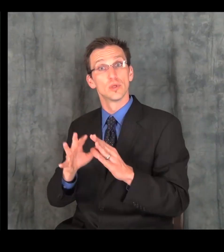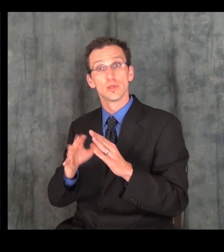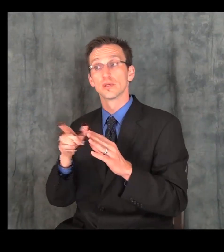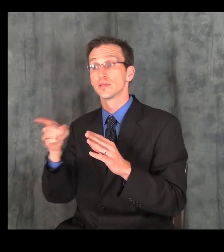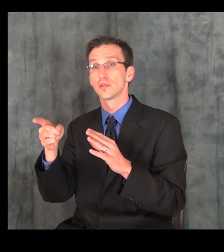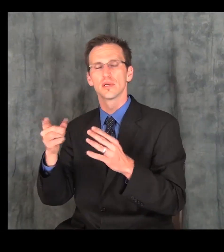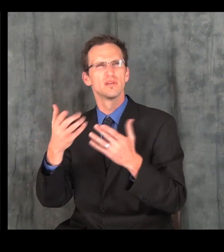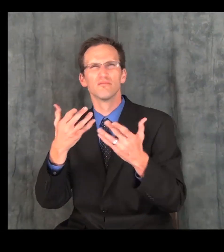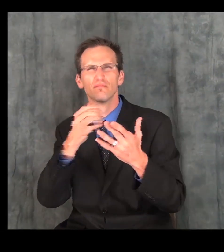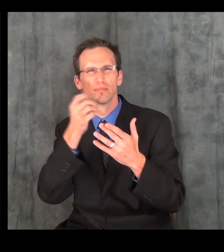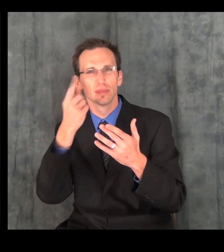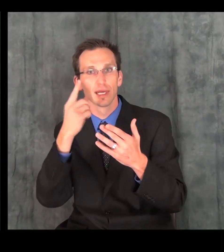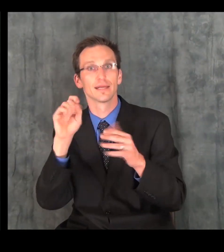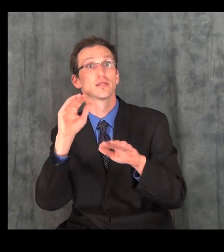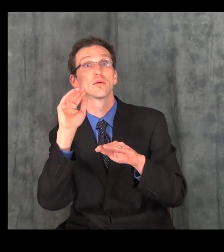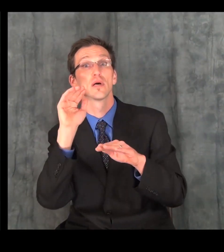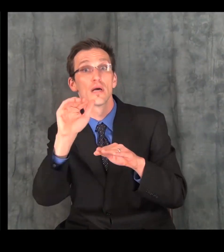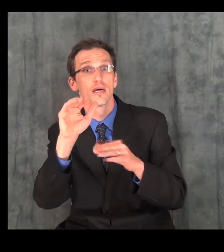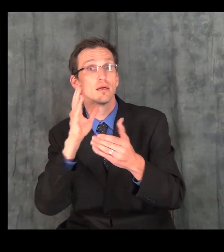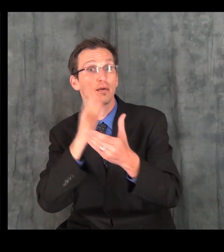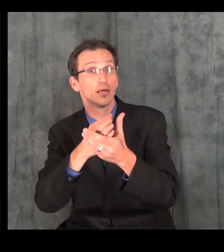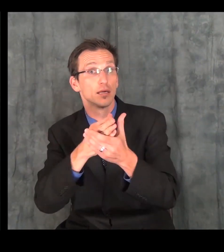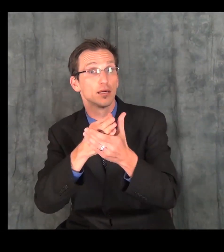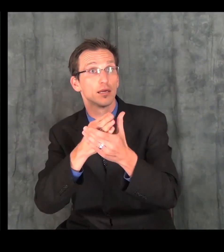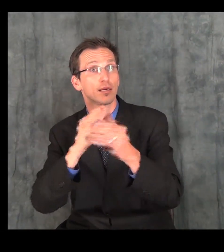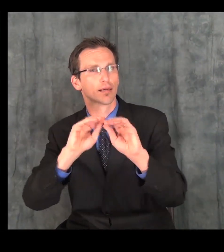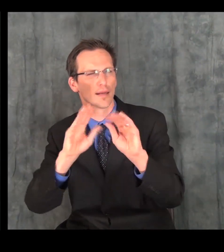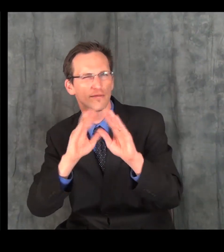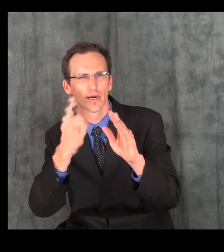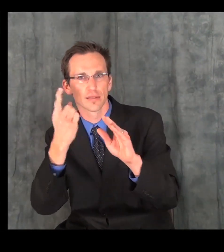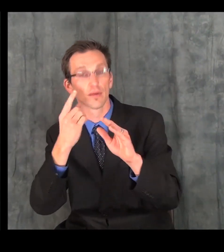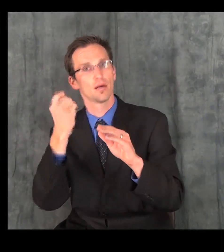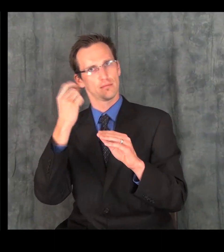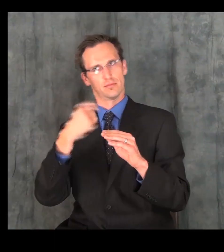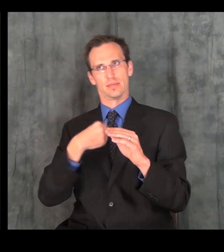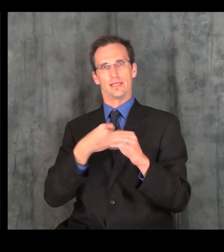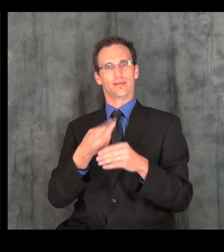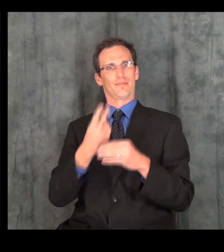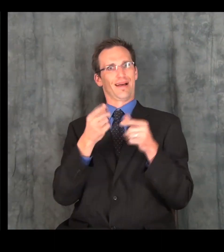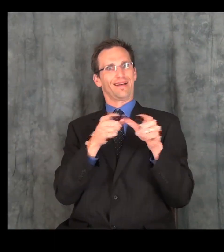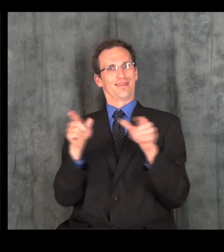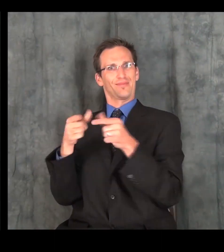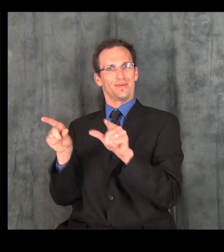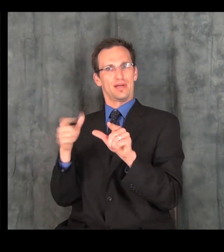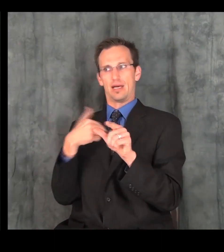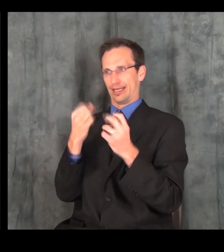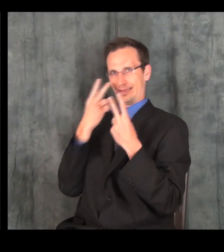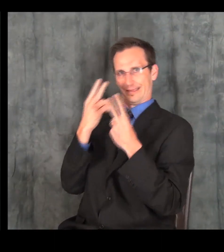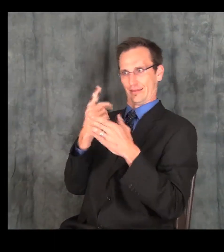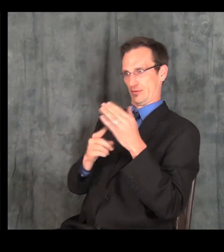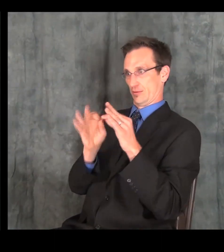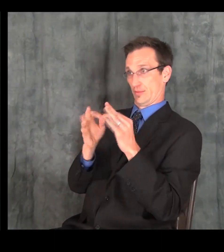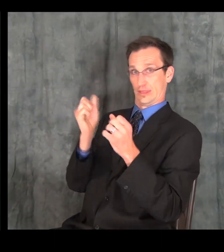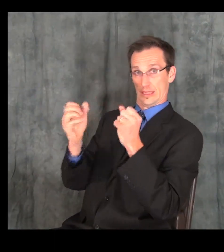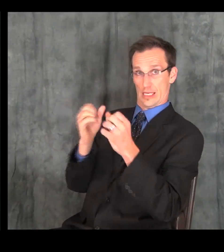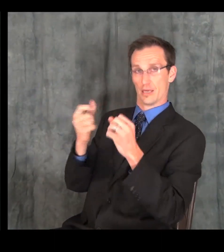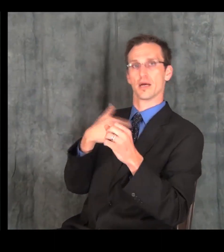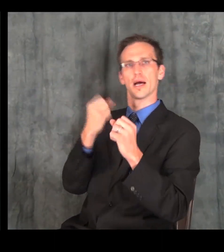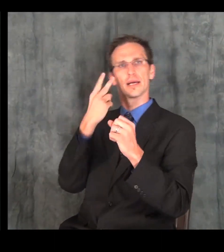interrupt to clarify something, I could see, because I was bilingual obviously, so I can see what they were signing and I could hear what was going